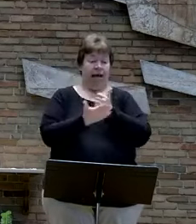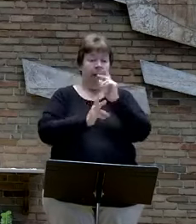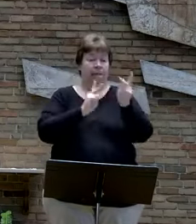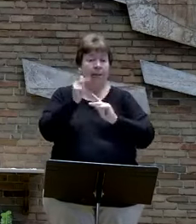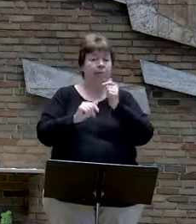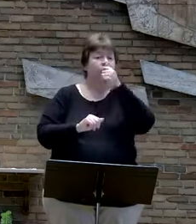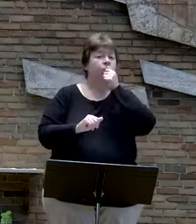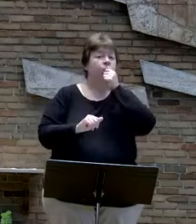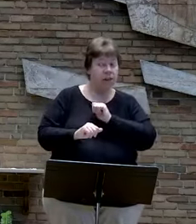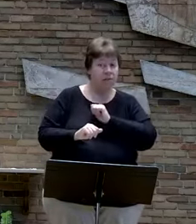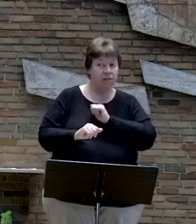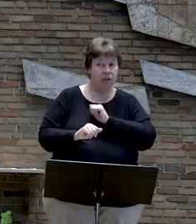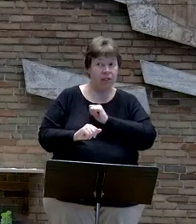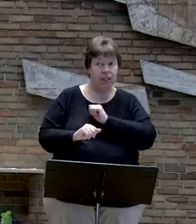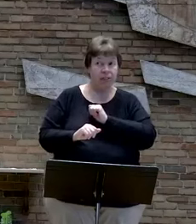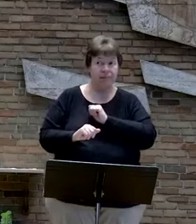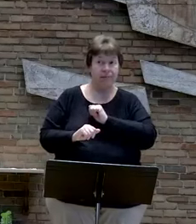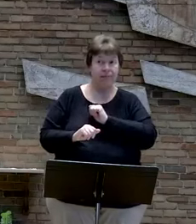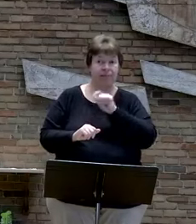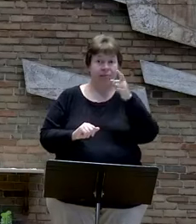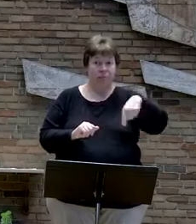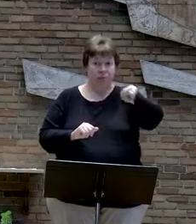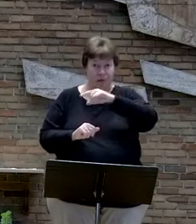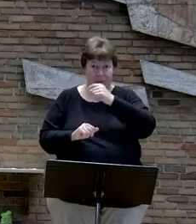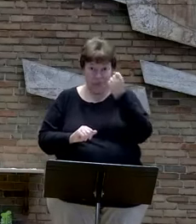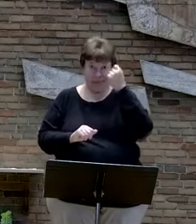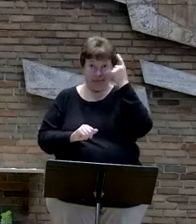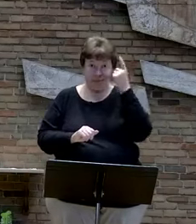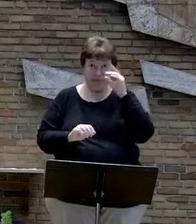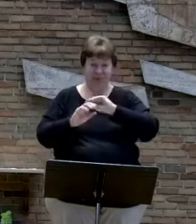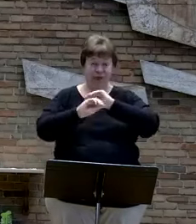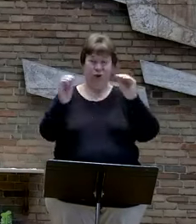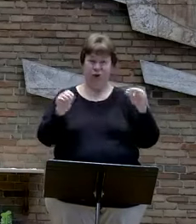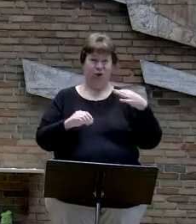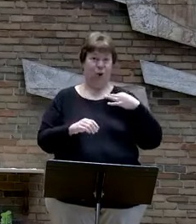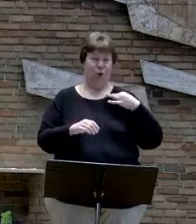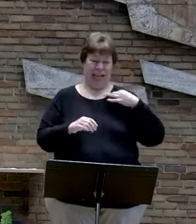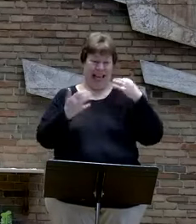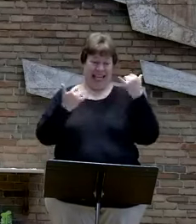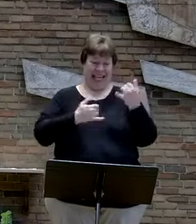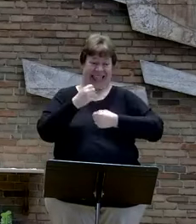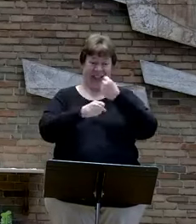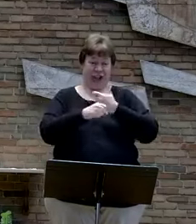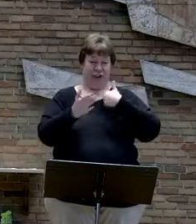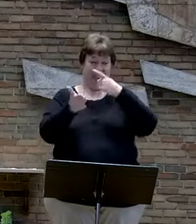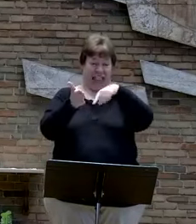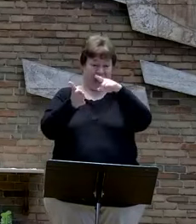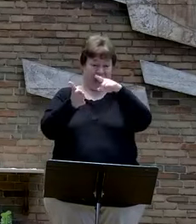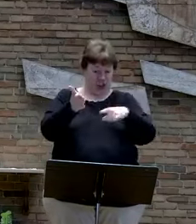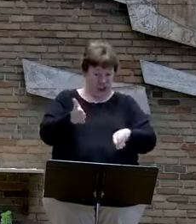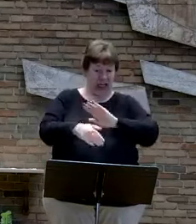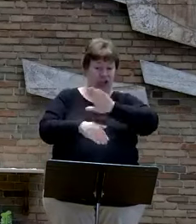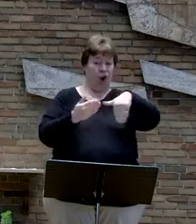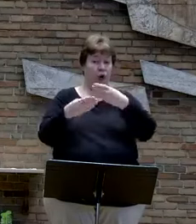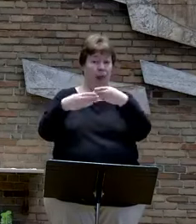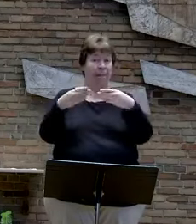suffering. You see, there is no candidate this year who checks all the boxes. and it's not